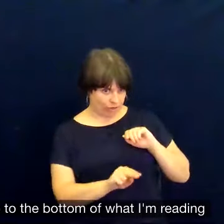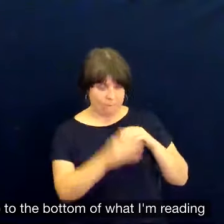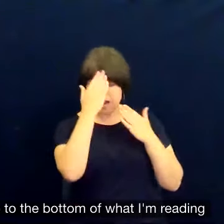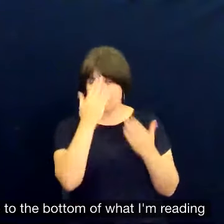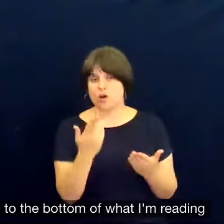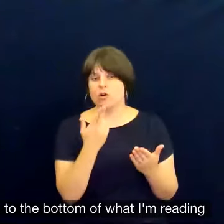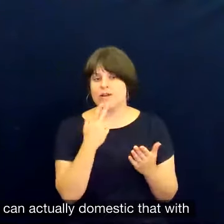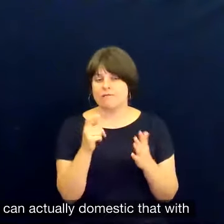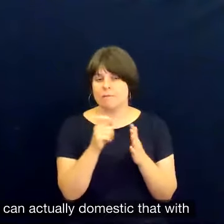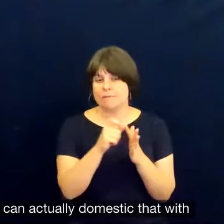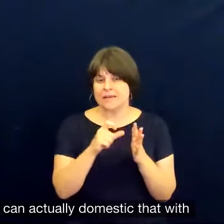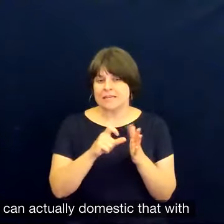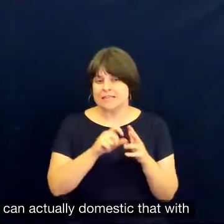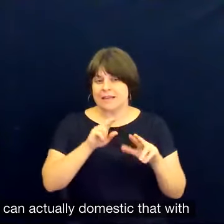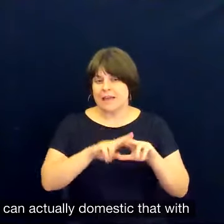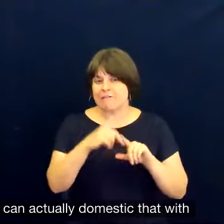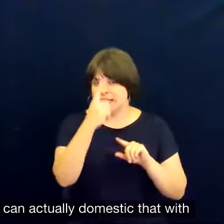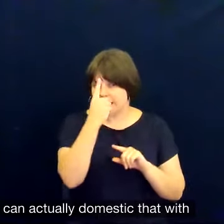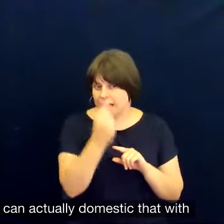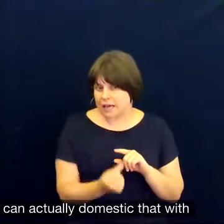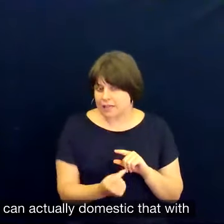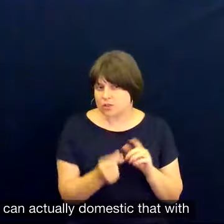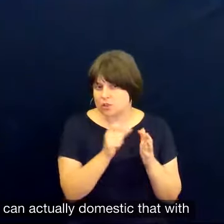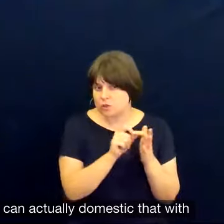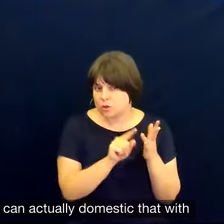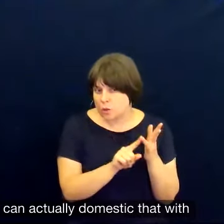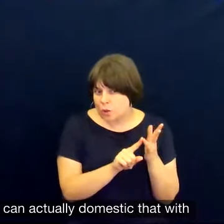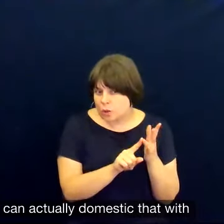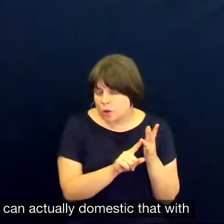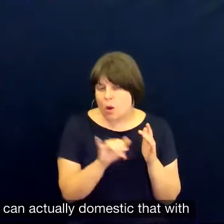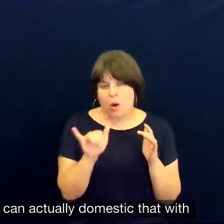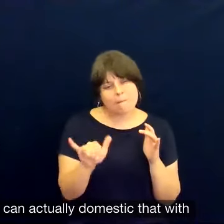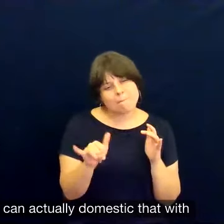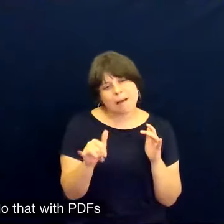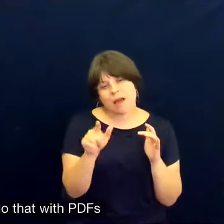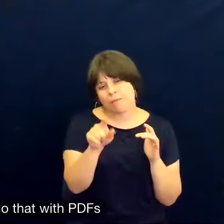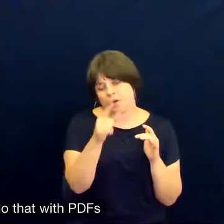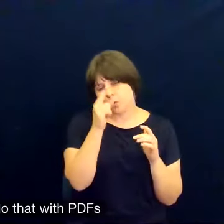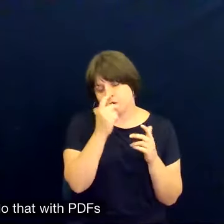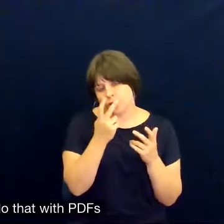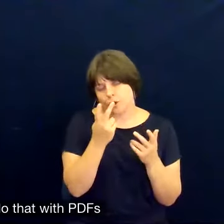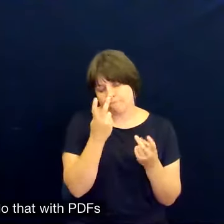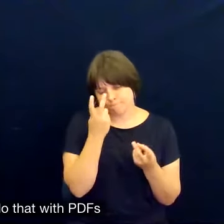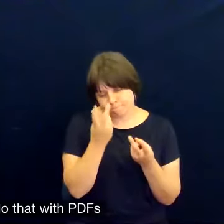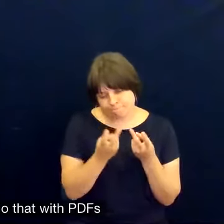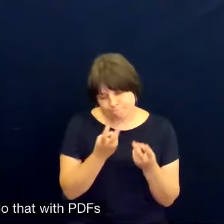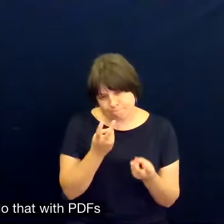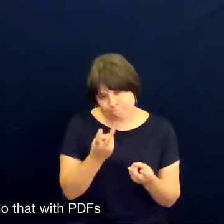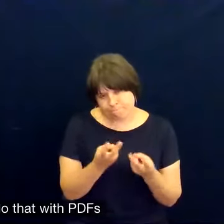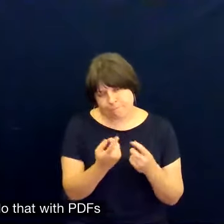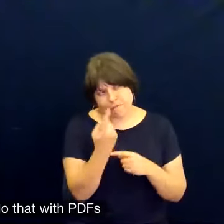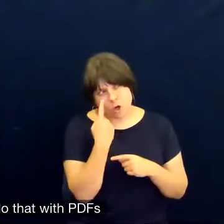PDFs. So perhaps you could do a bit of exploring with that format and just